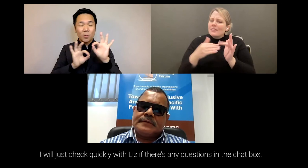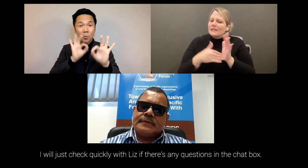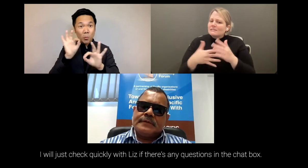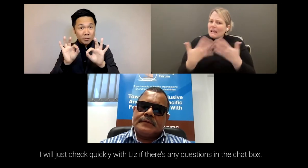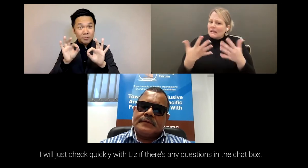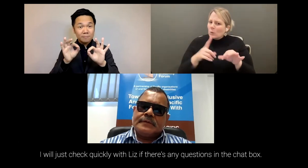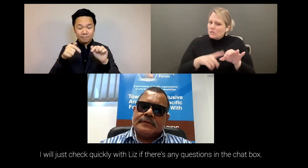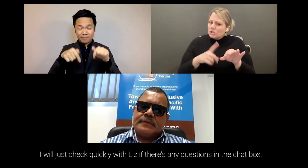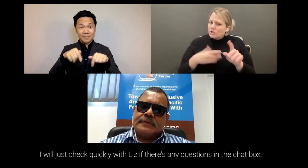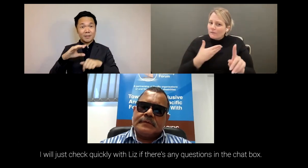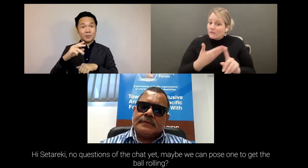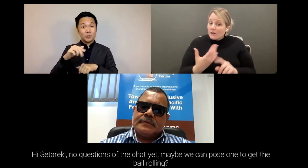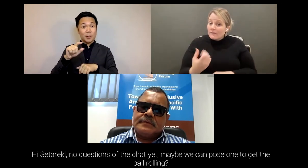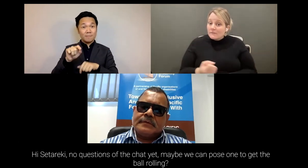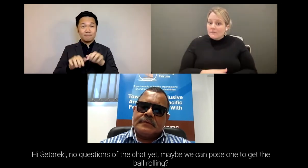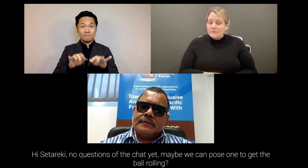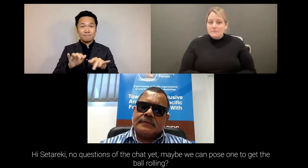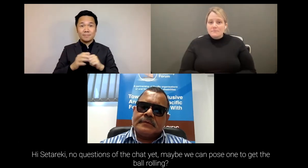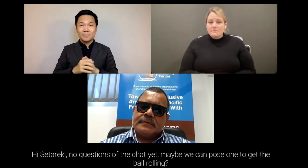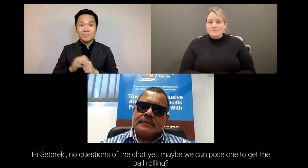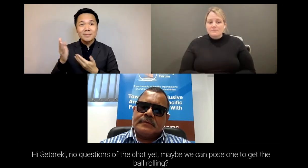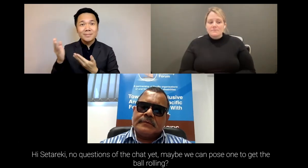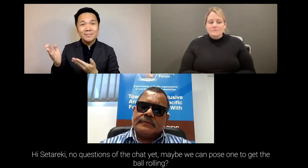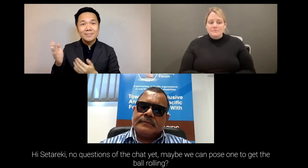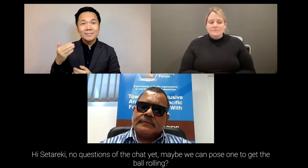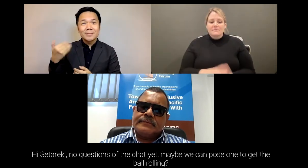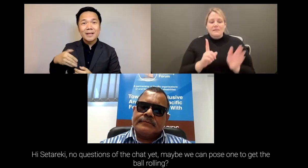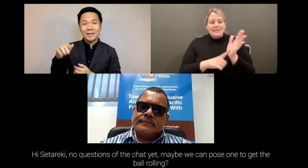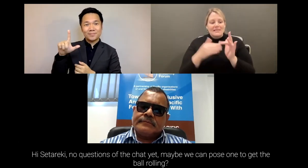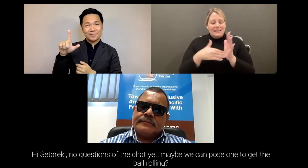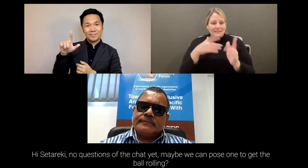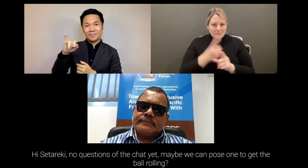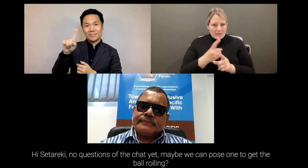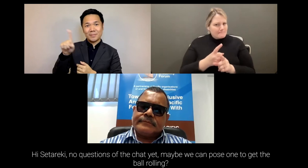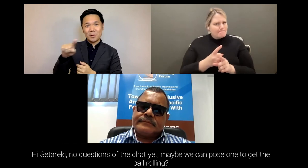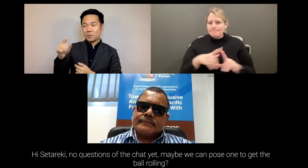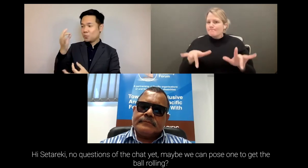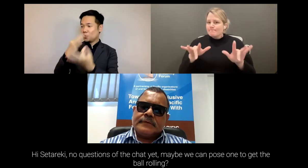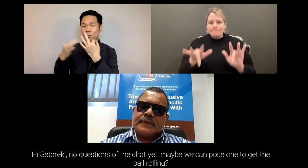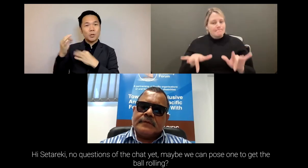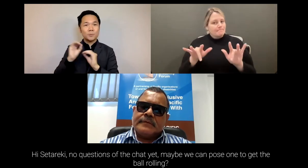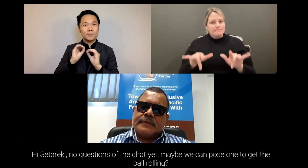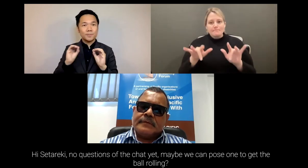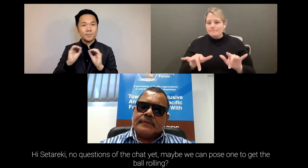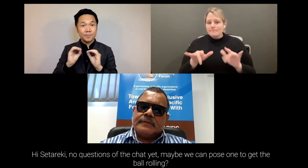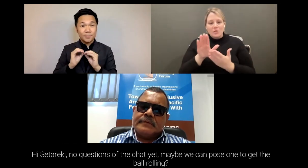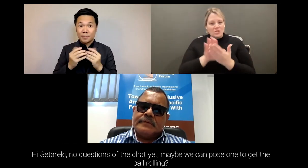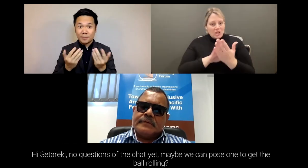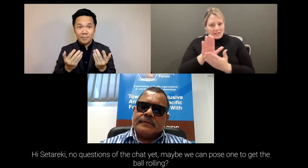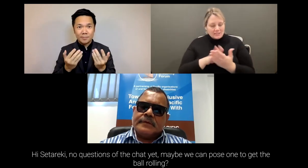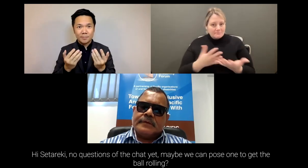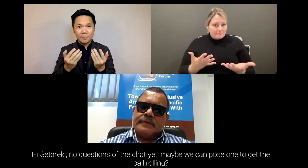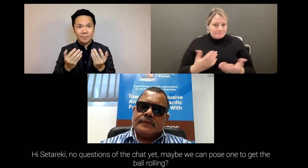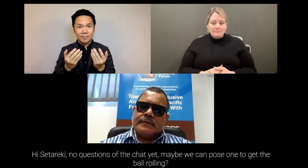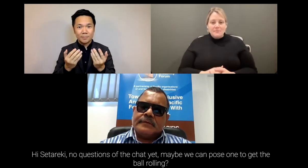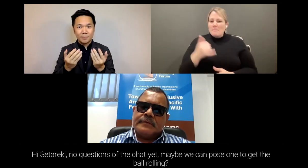box. Hi, Setra, it's Liz speaking. No questions coming in yet on the chat box, so perhaps we could pose one to get